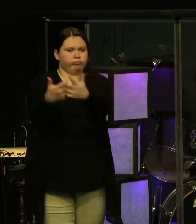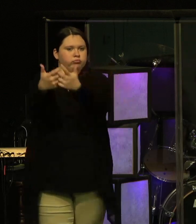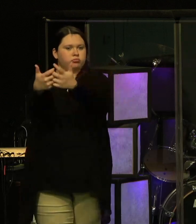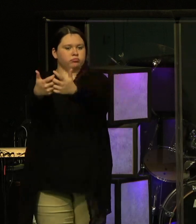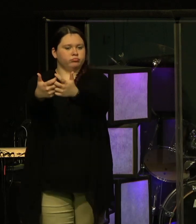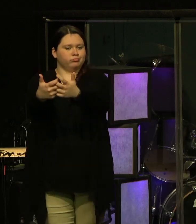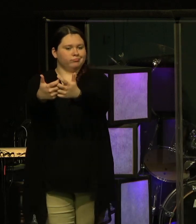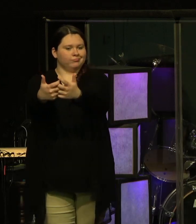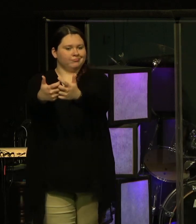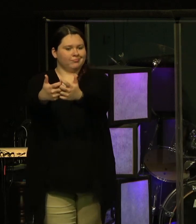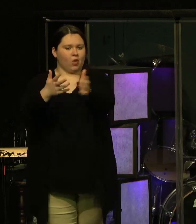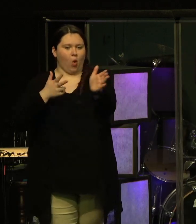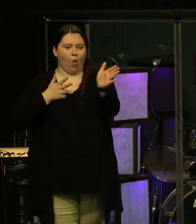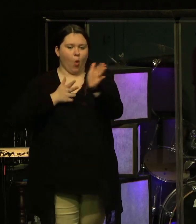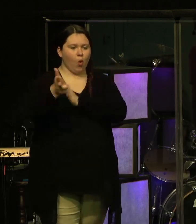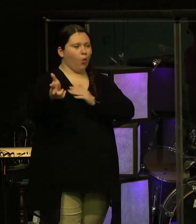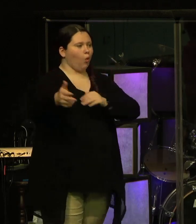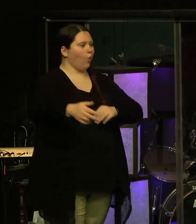as it's passing by.